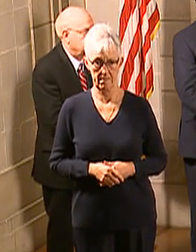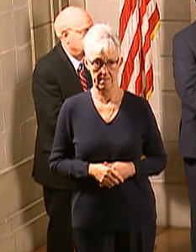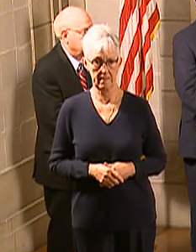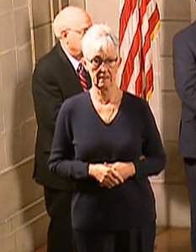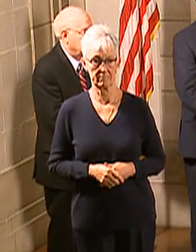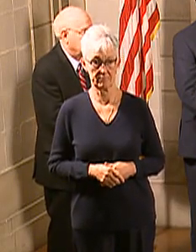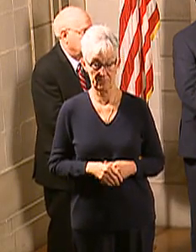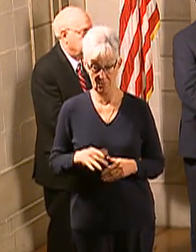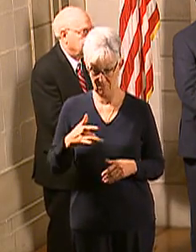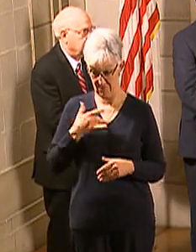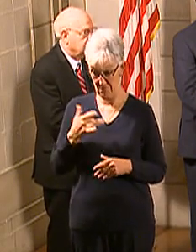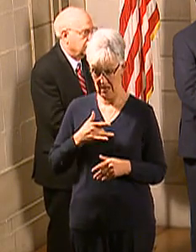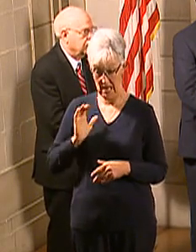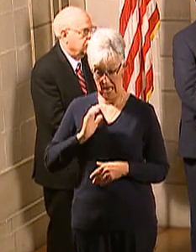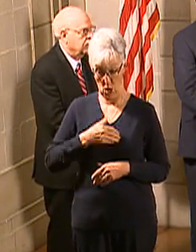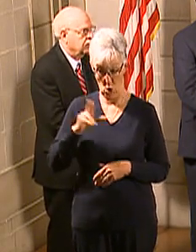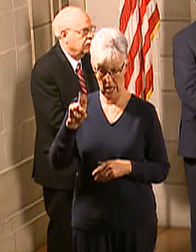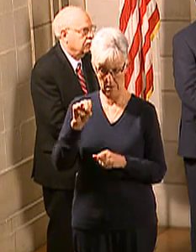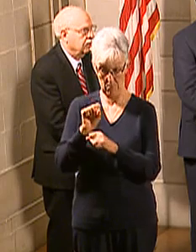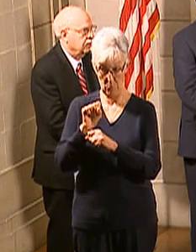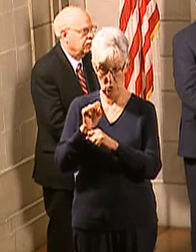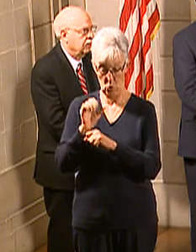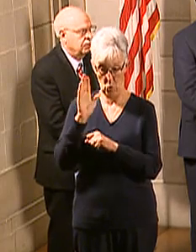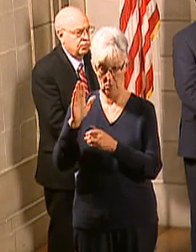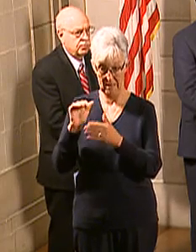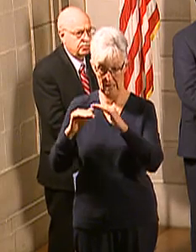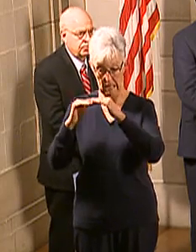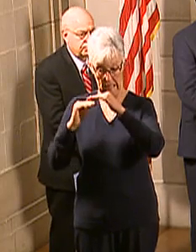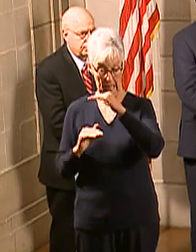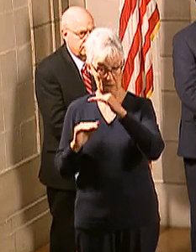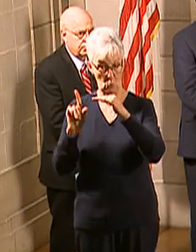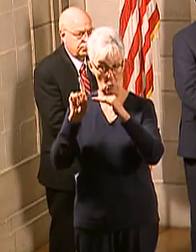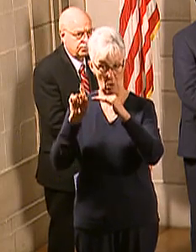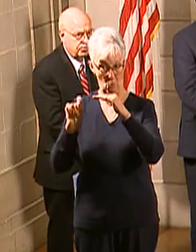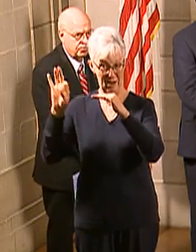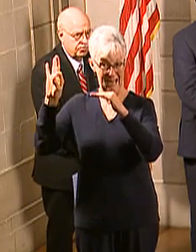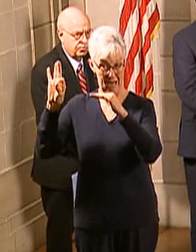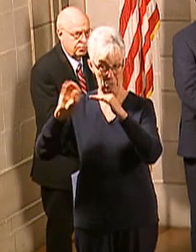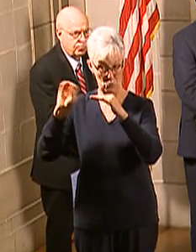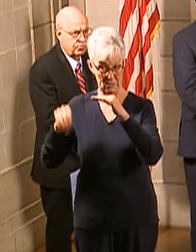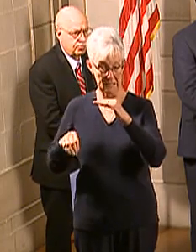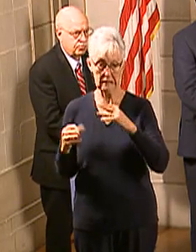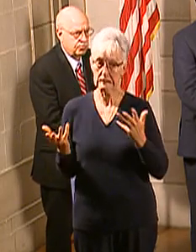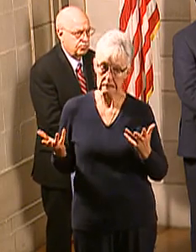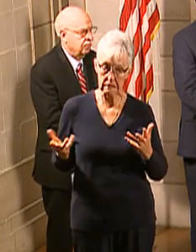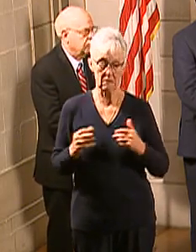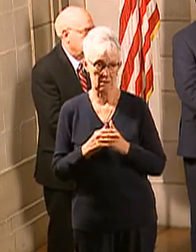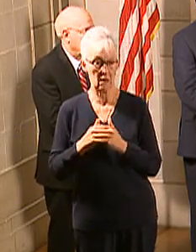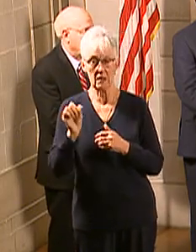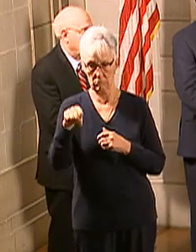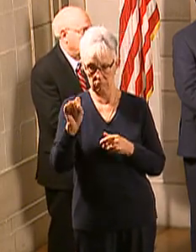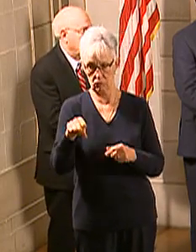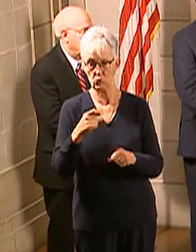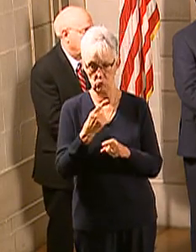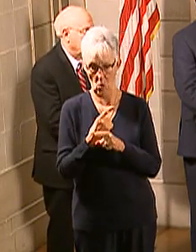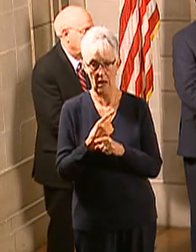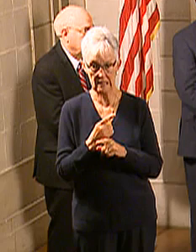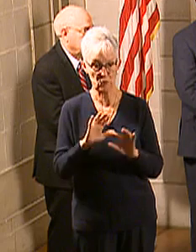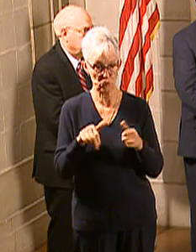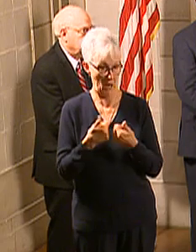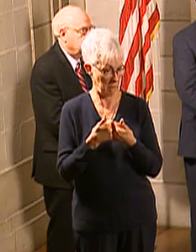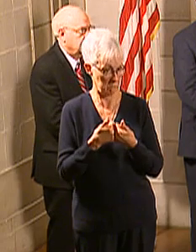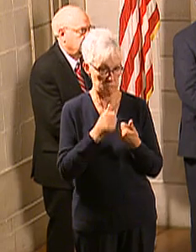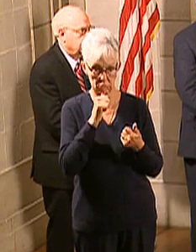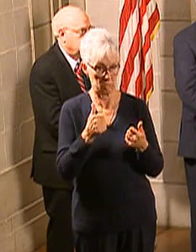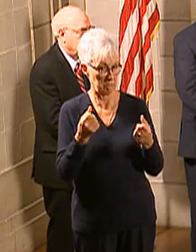that to go lower? And certainly it's possible for that to go lower. And then the other, is it certainly, presents challenges with regard to getting the people trained, and